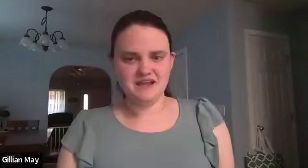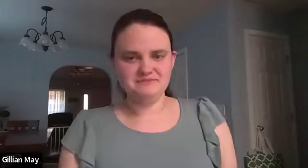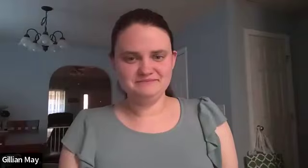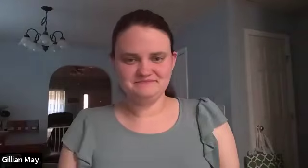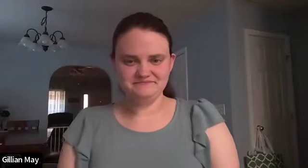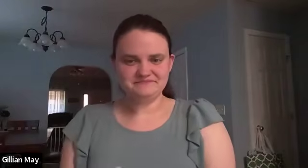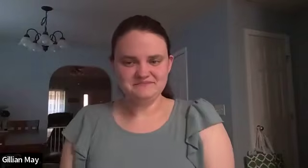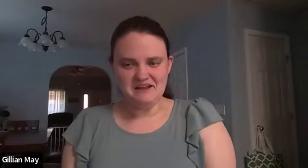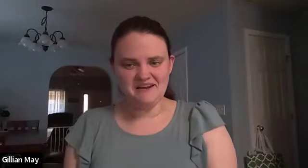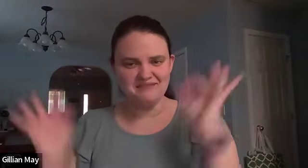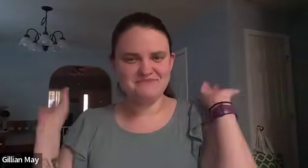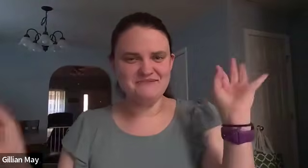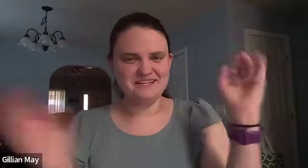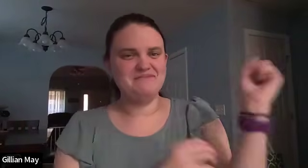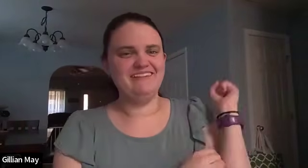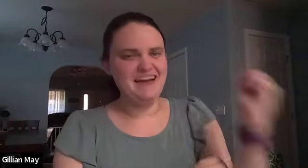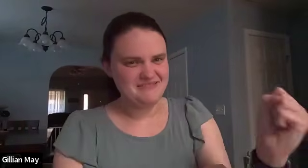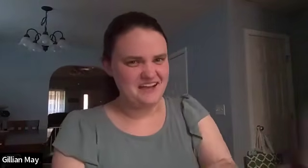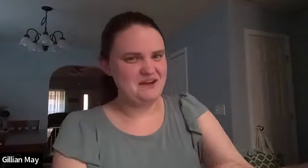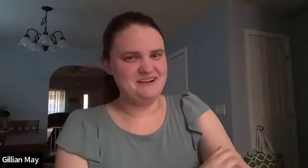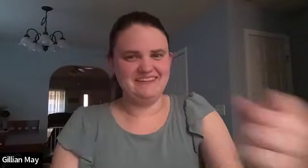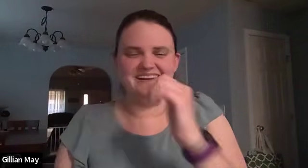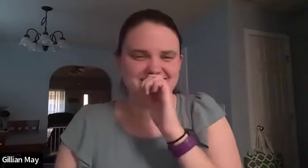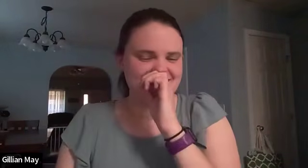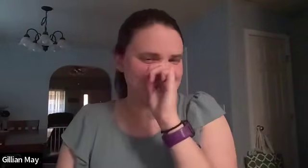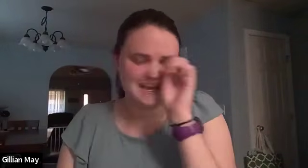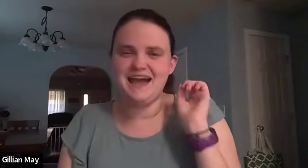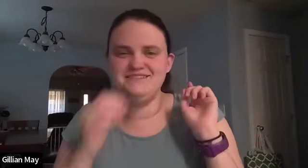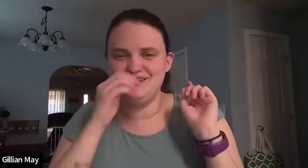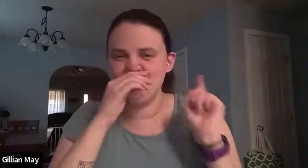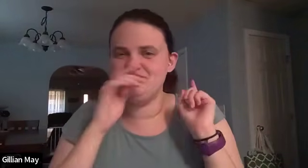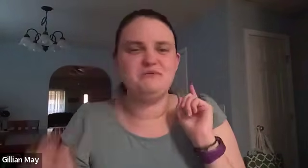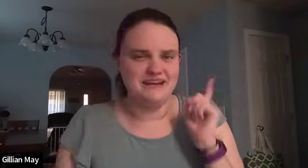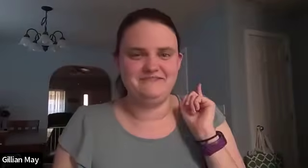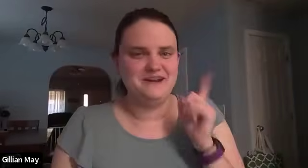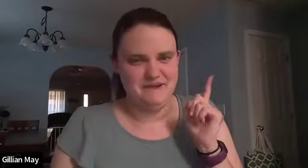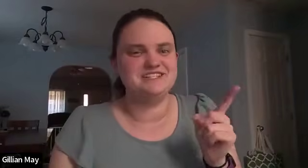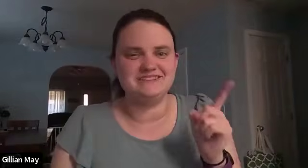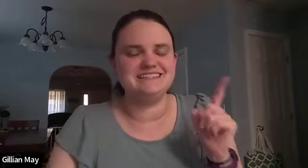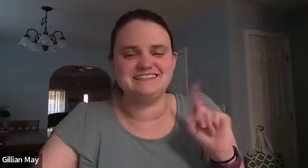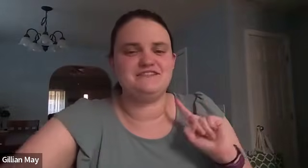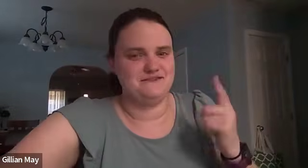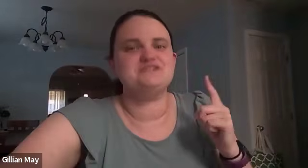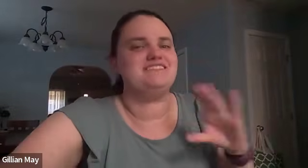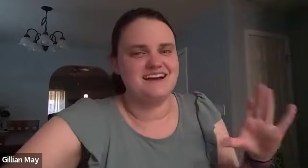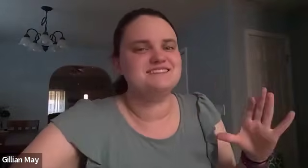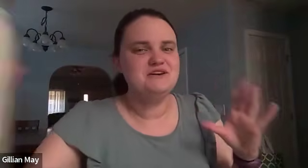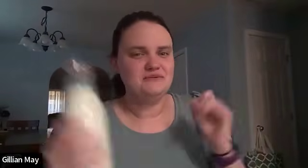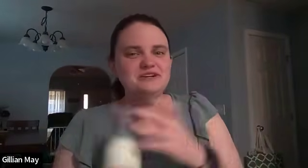Okay. All right, perfect. I'm glad we got that one there because I was like, I know you've been waiting very patiently since like that first class when you